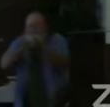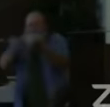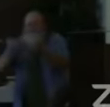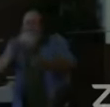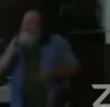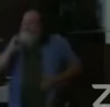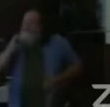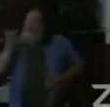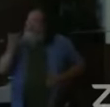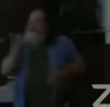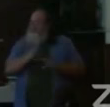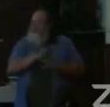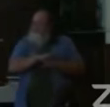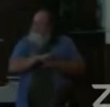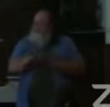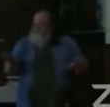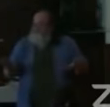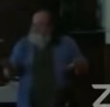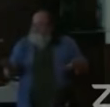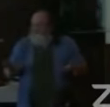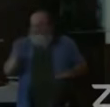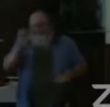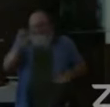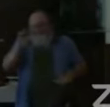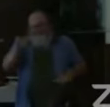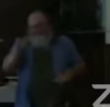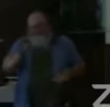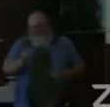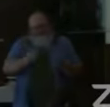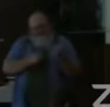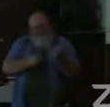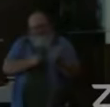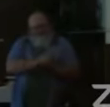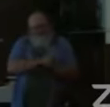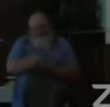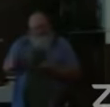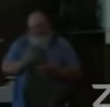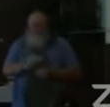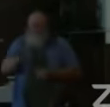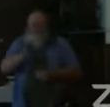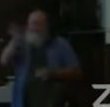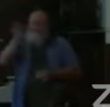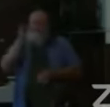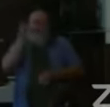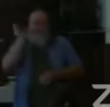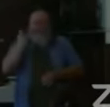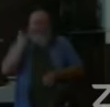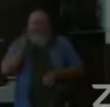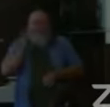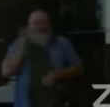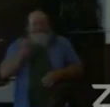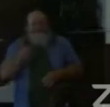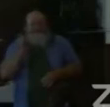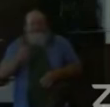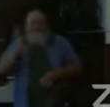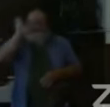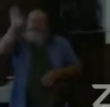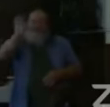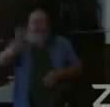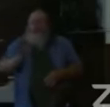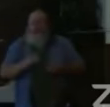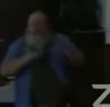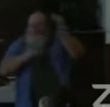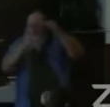in you. And Lord, that by the power of the Holy Spirit, we'll experience your hope. And so, Lord, I pray that right